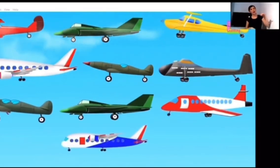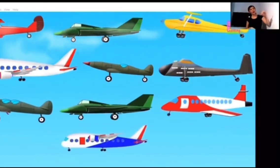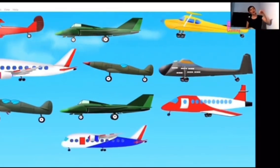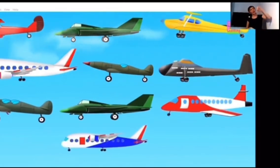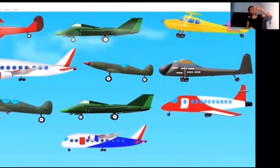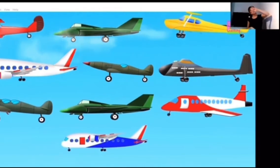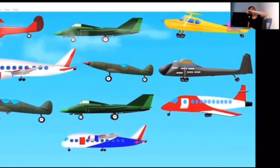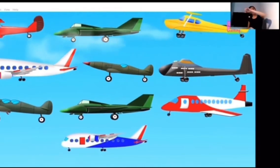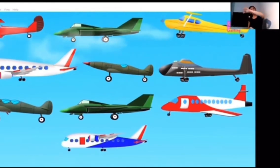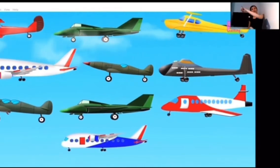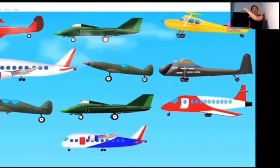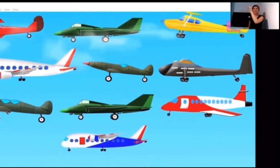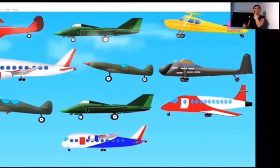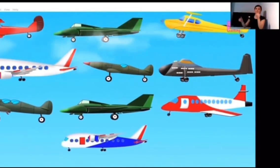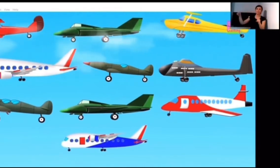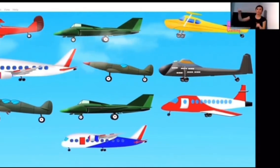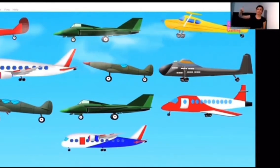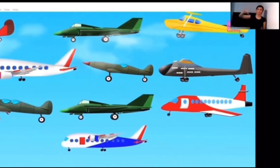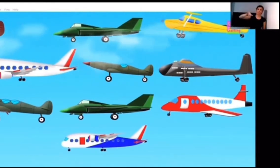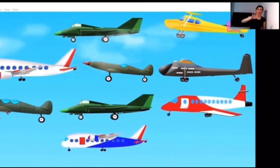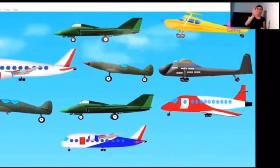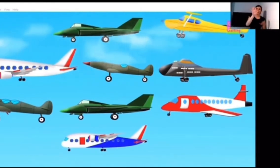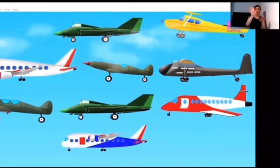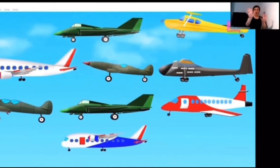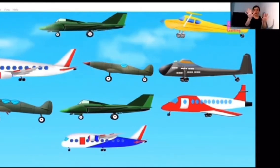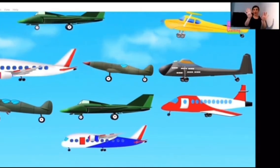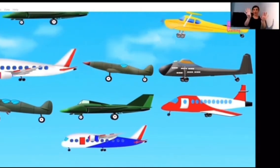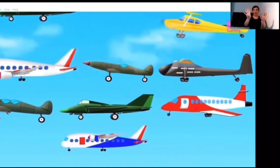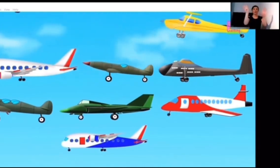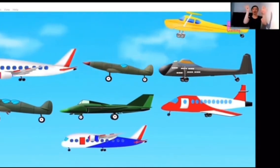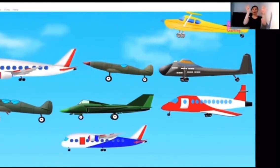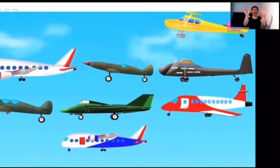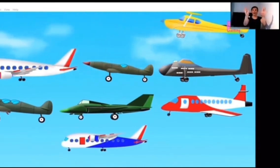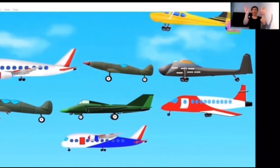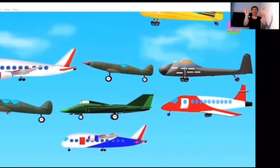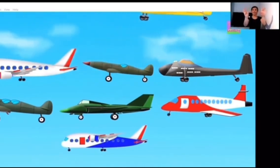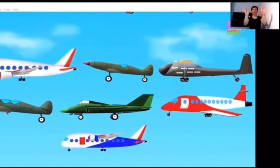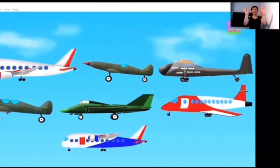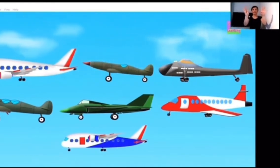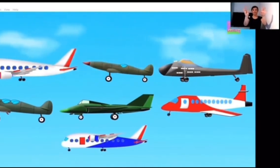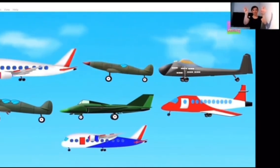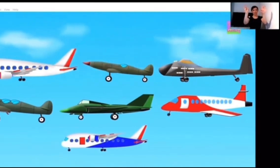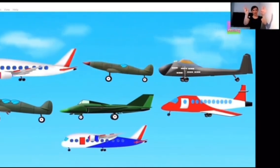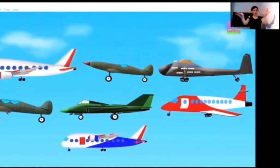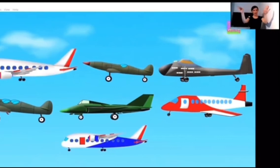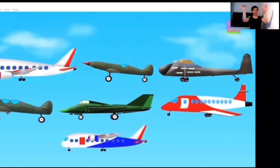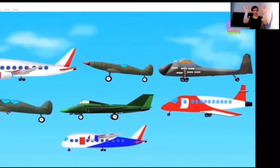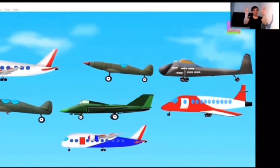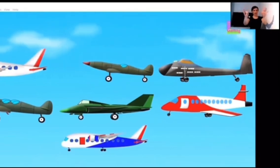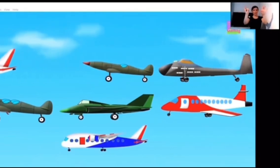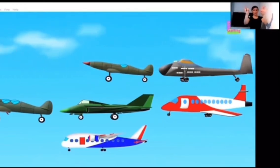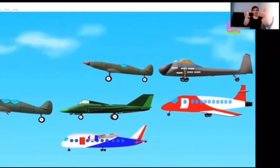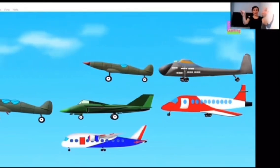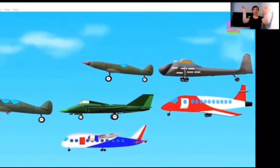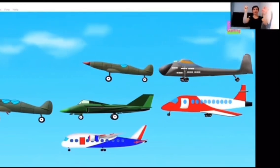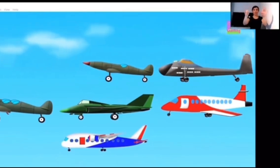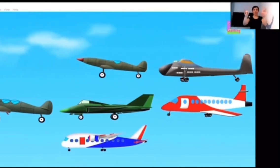flying high. 10 little, 9 little, 8 little airplanes, 7 7 little 6